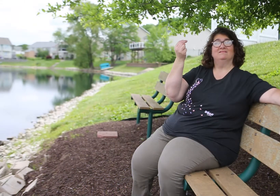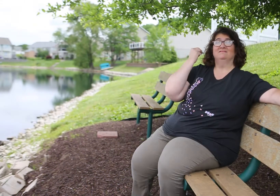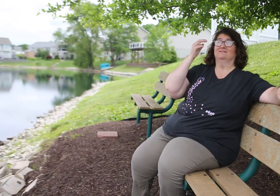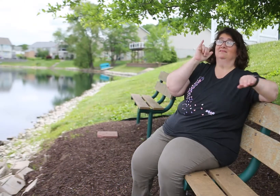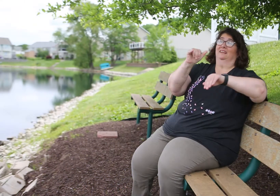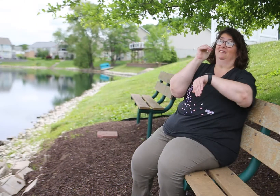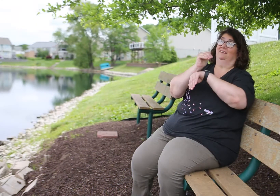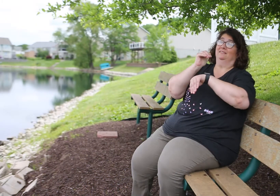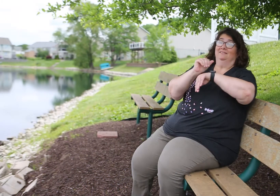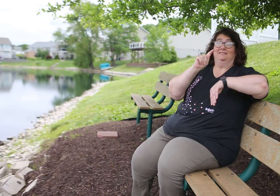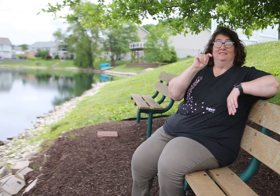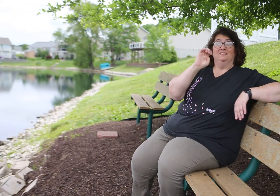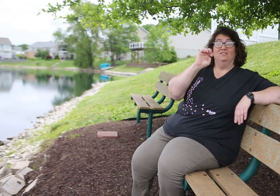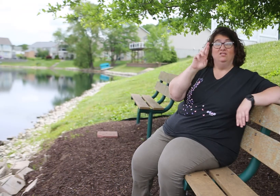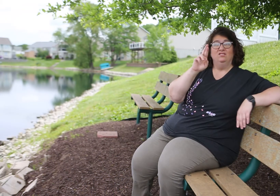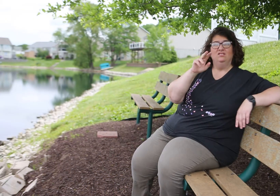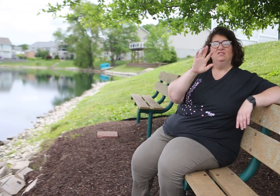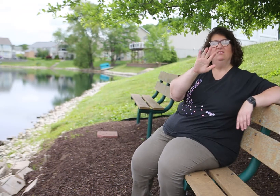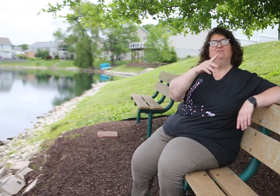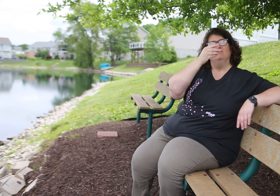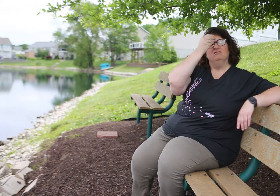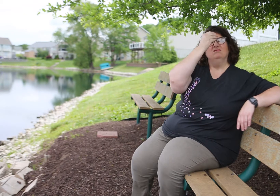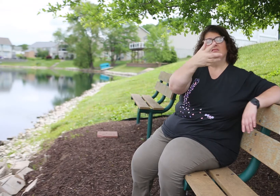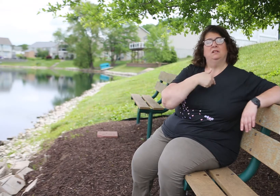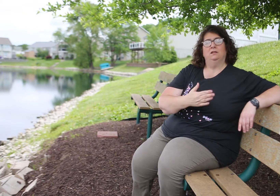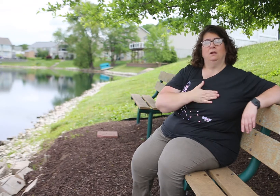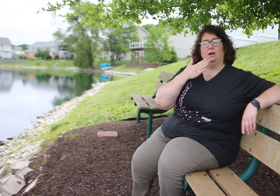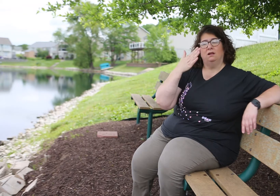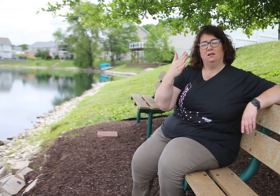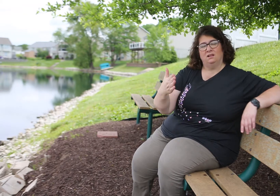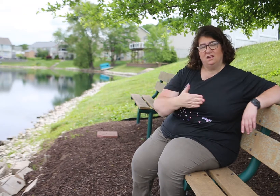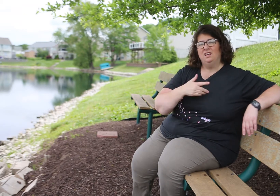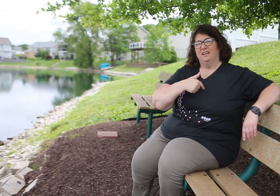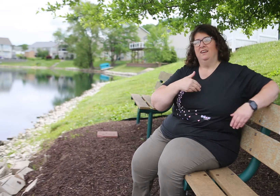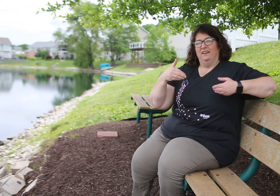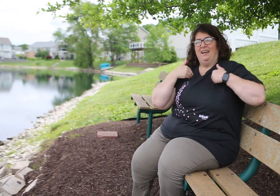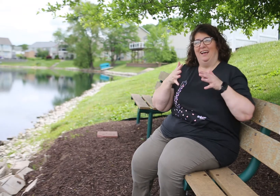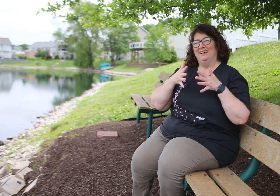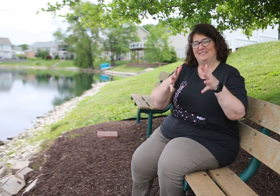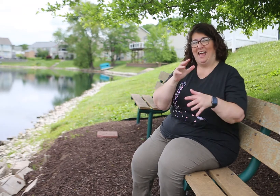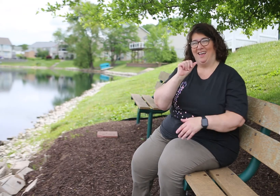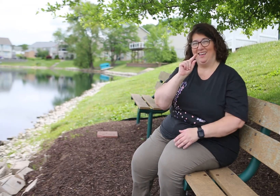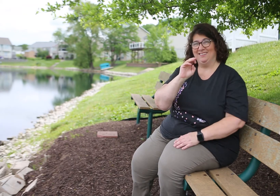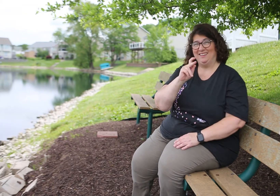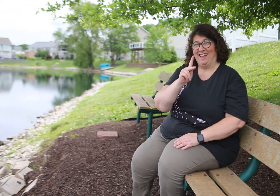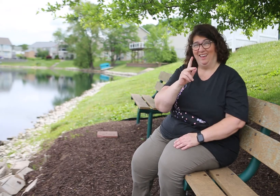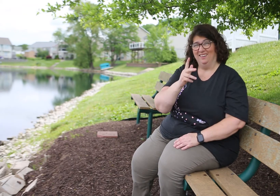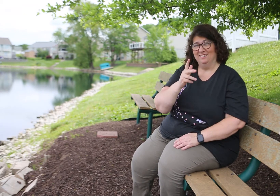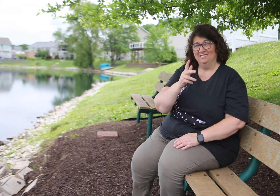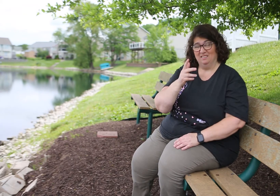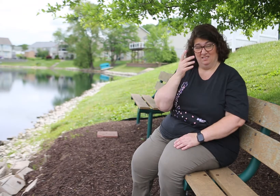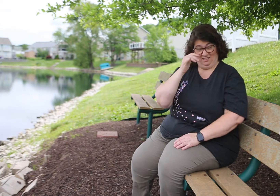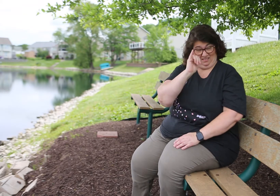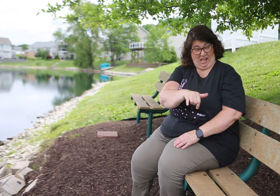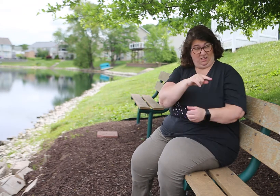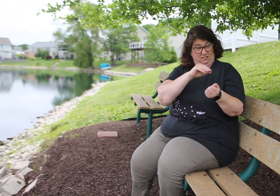Thinking back to that night in the ER, I was so glad that I had an anxiety attack, and that this